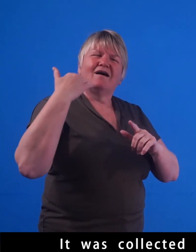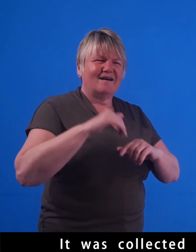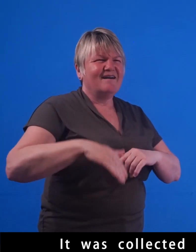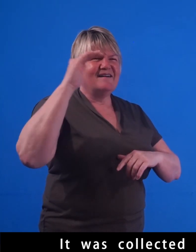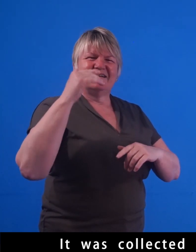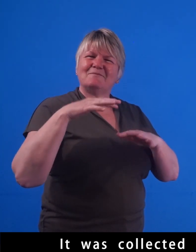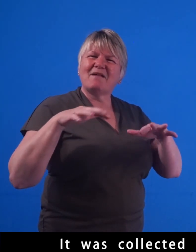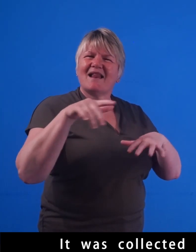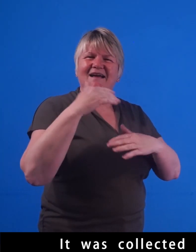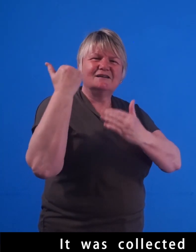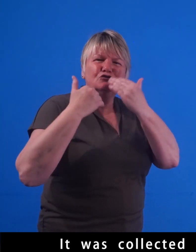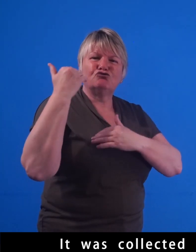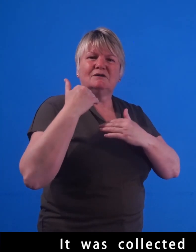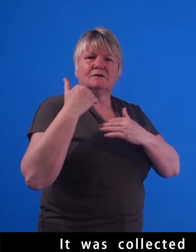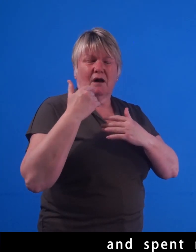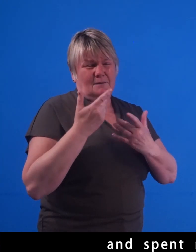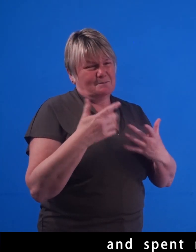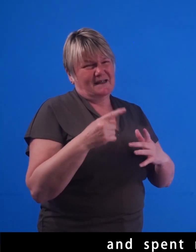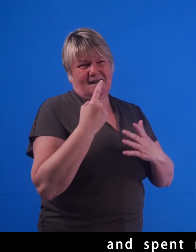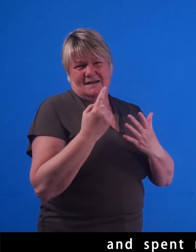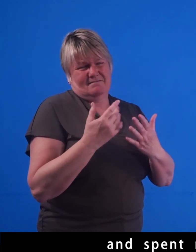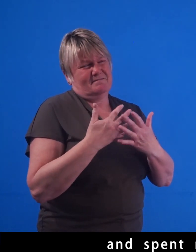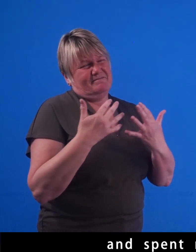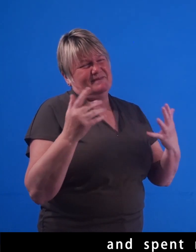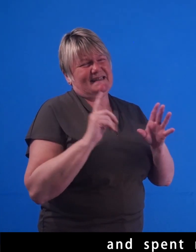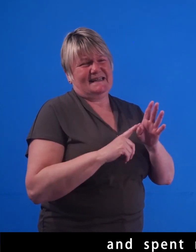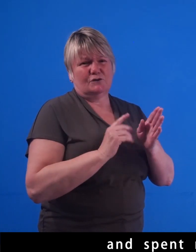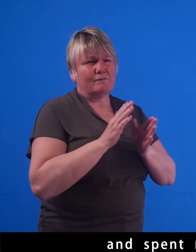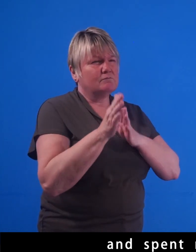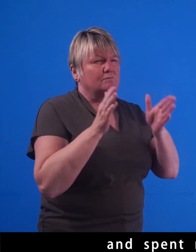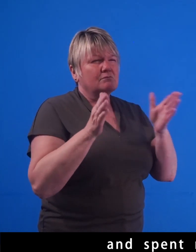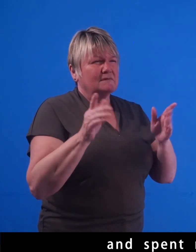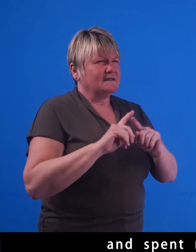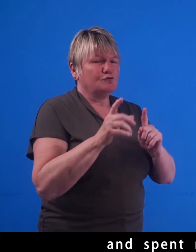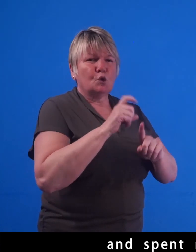folk history, and spent many years travelling to different communities.